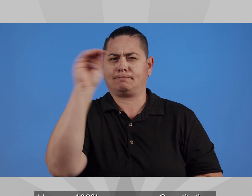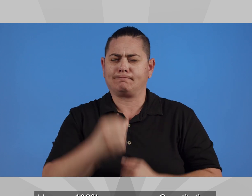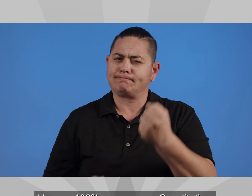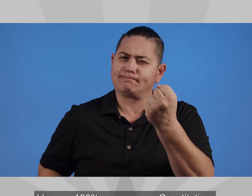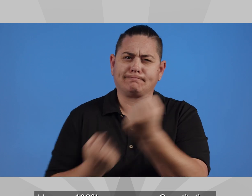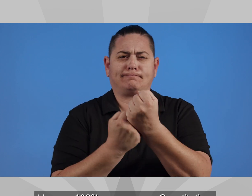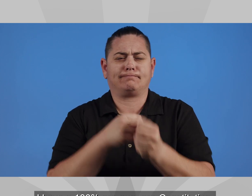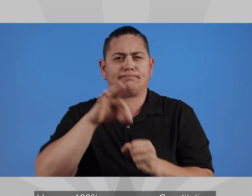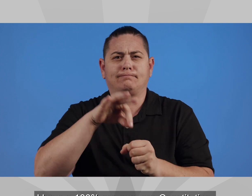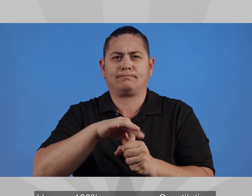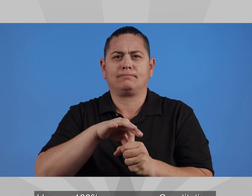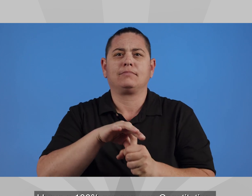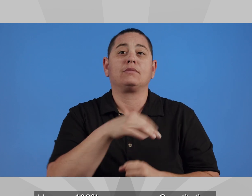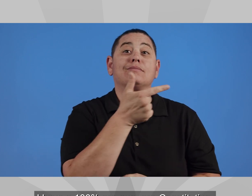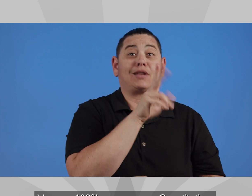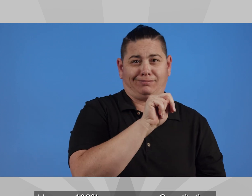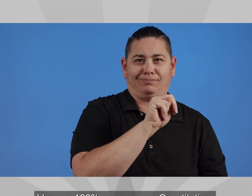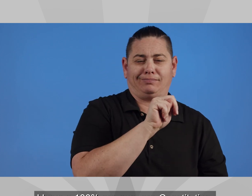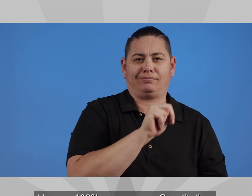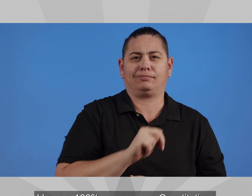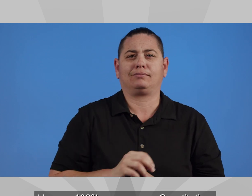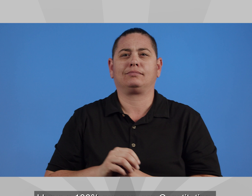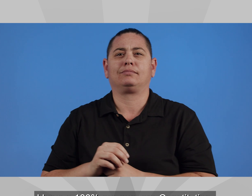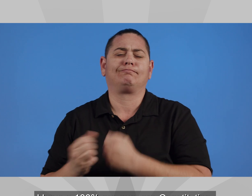I have a 100% pro-gun,